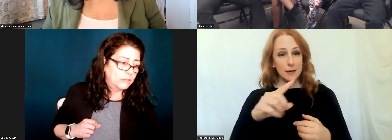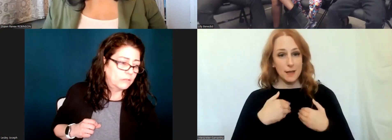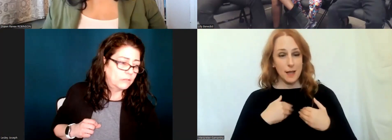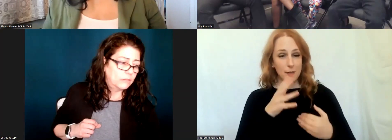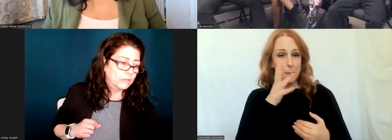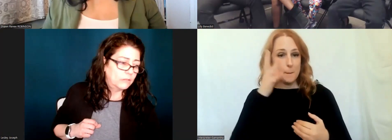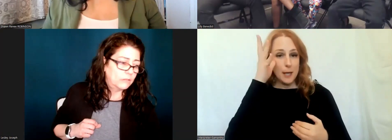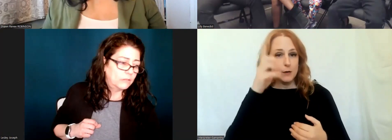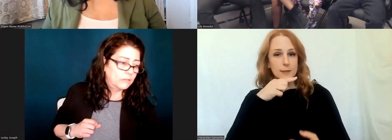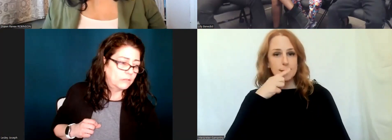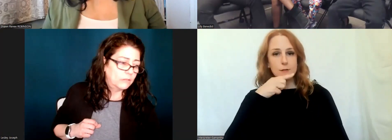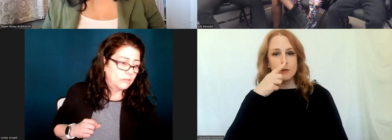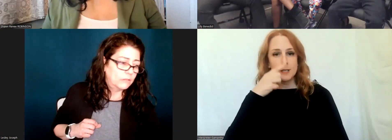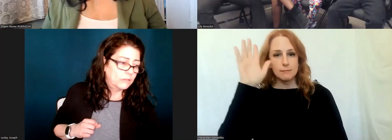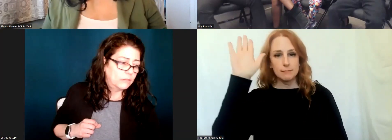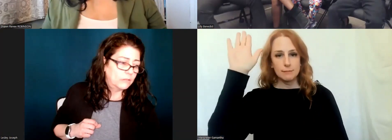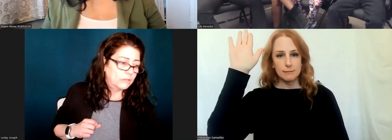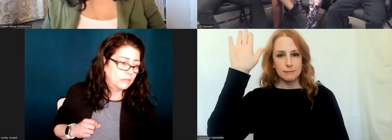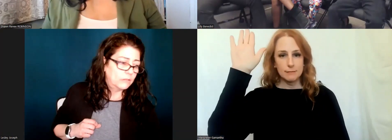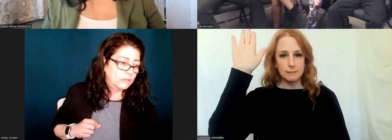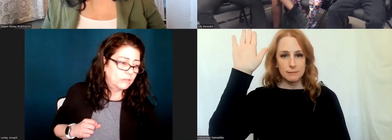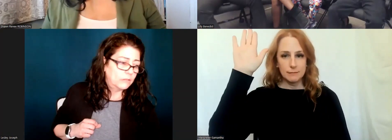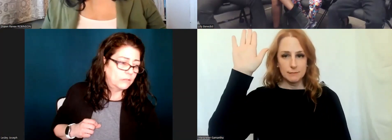are hearing?